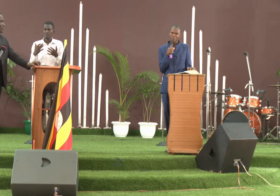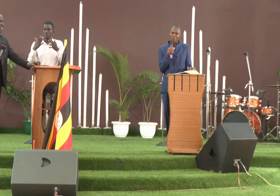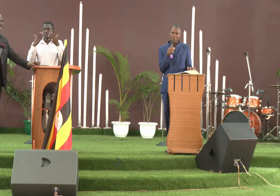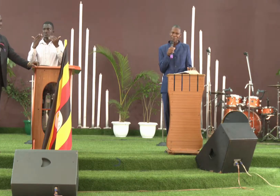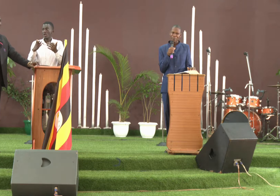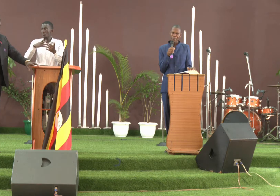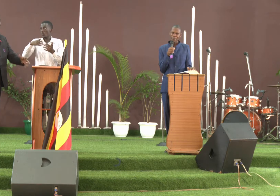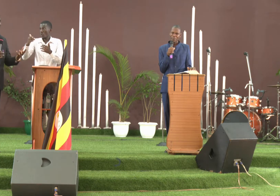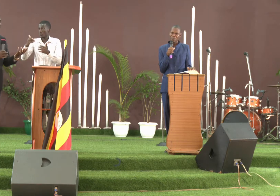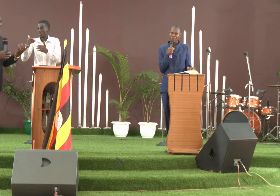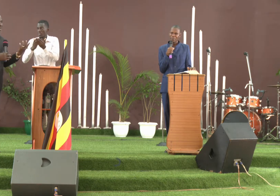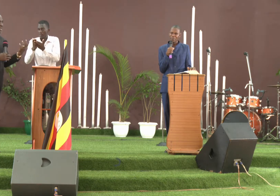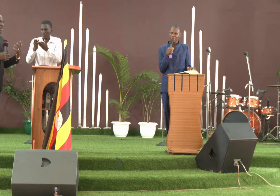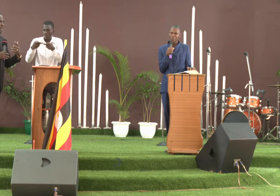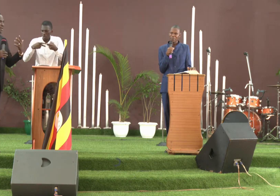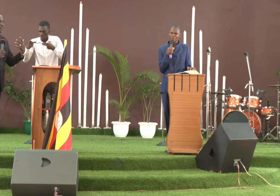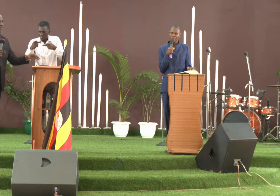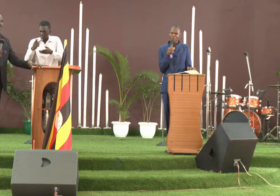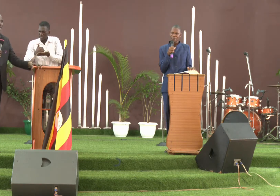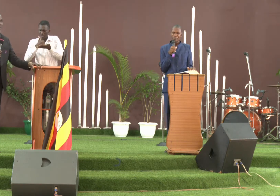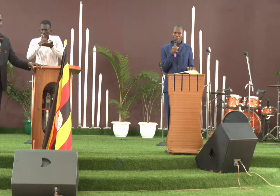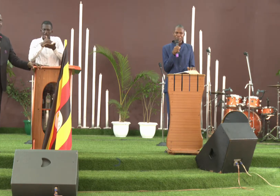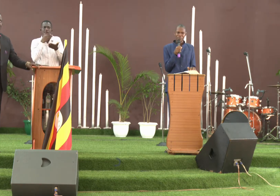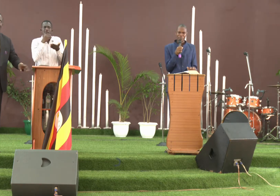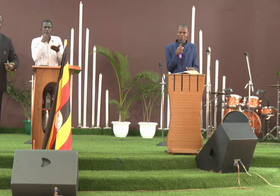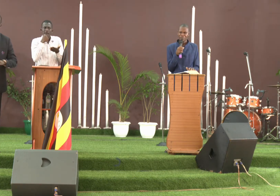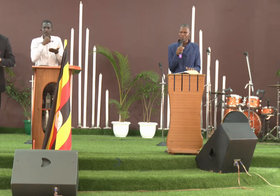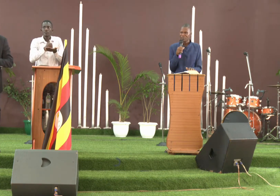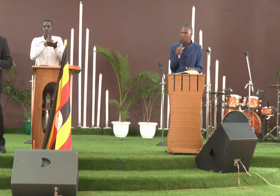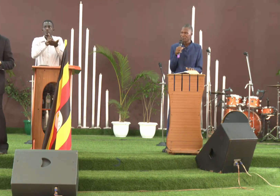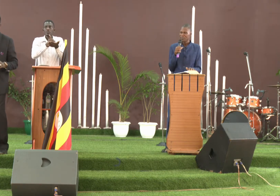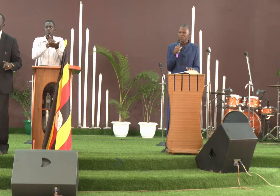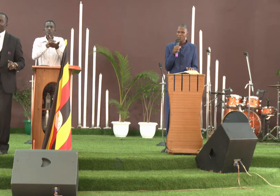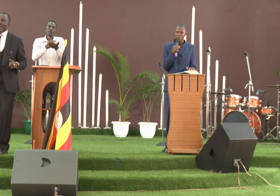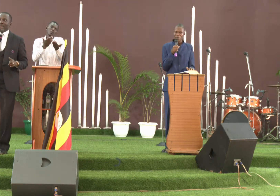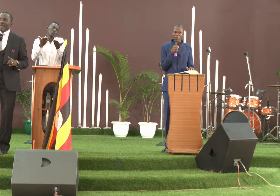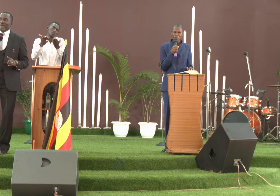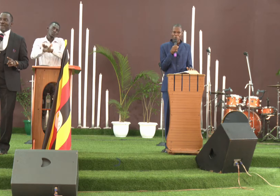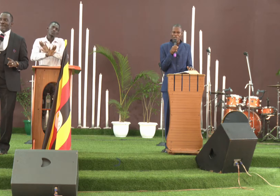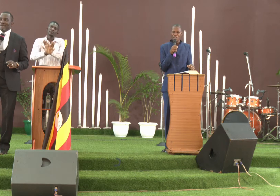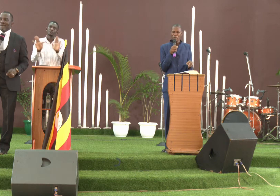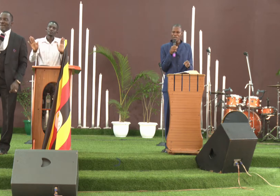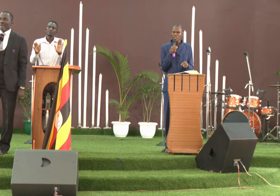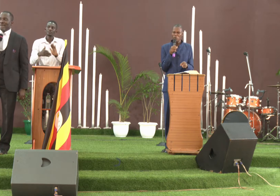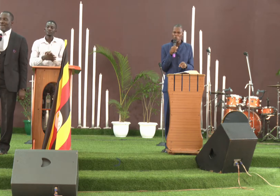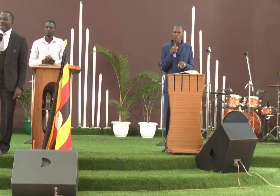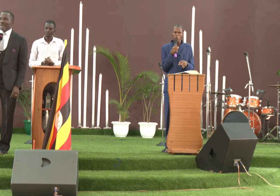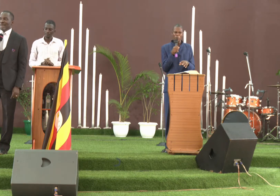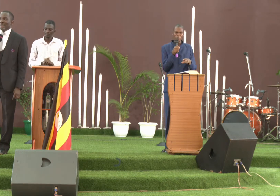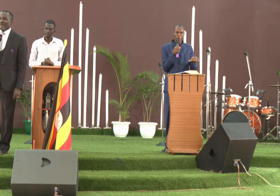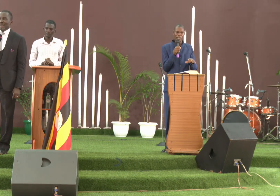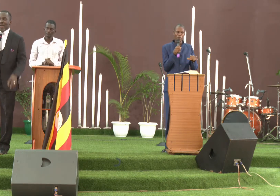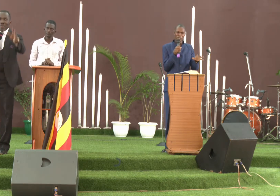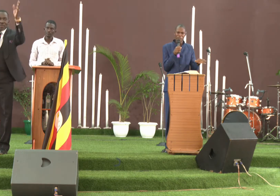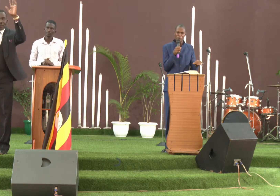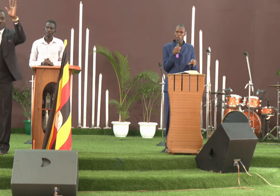mubaweereza mu hoteri basala amagezi ono bamuyambeko afune obuyambi. Yamusanze yataddeyo dda. When they tried to look out